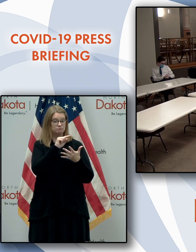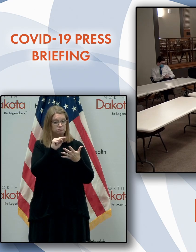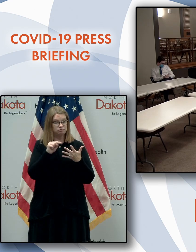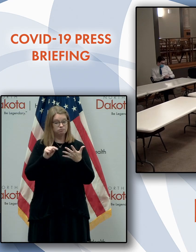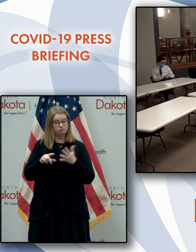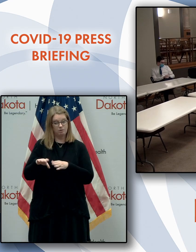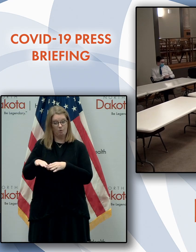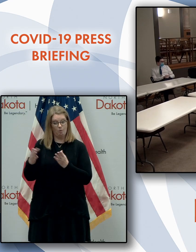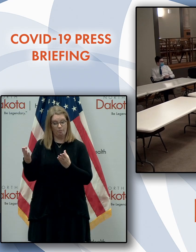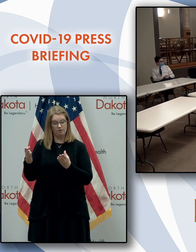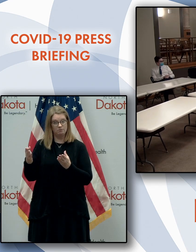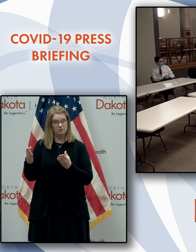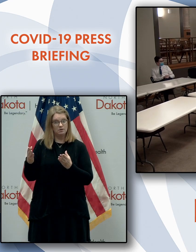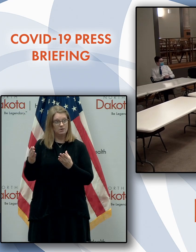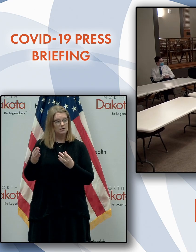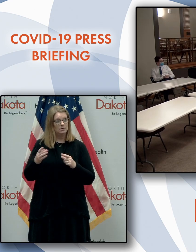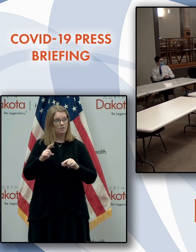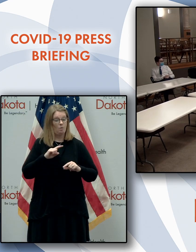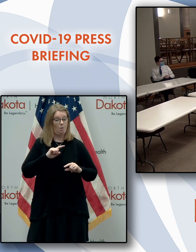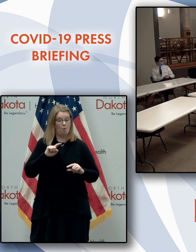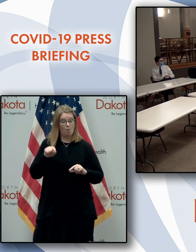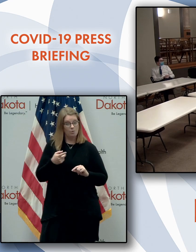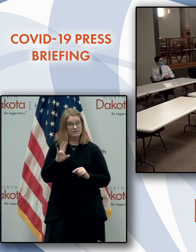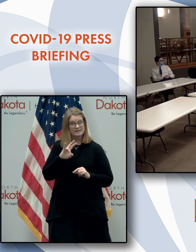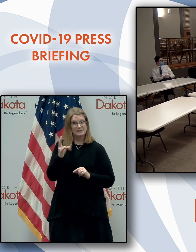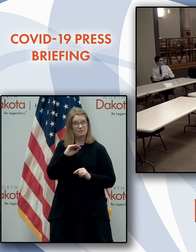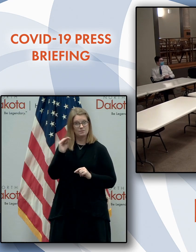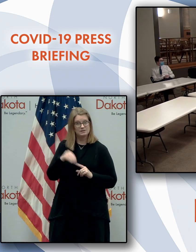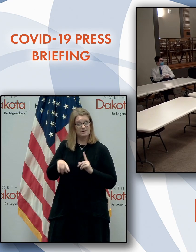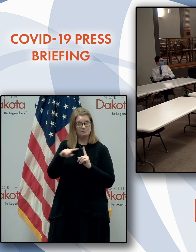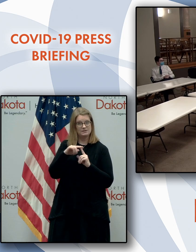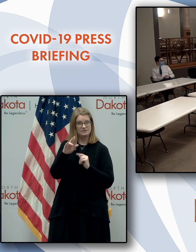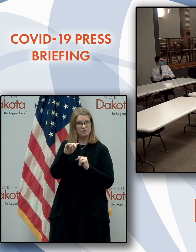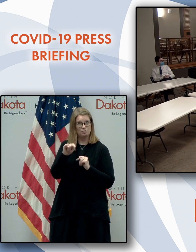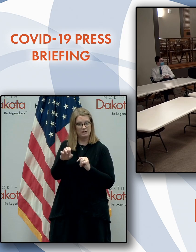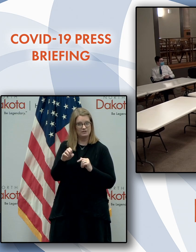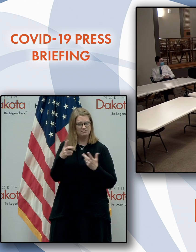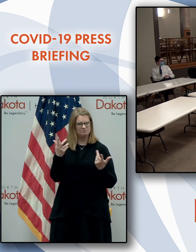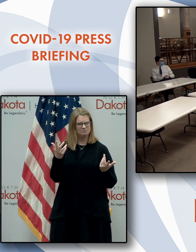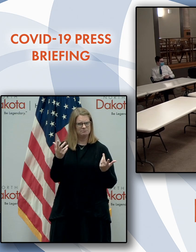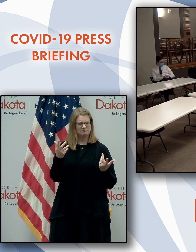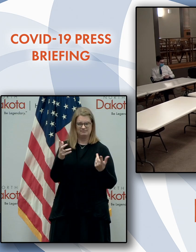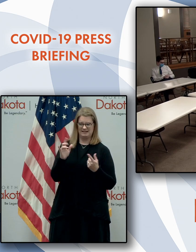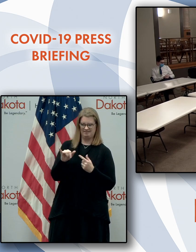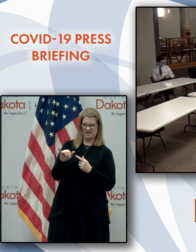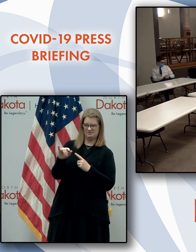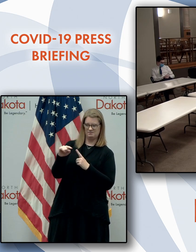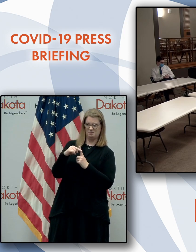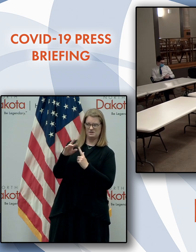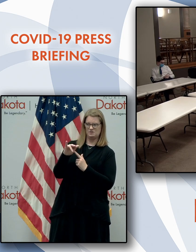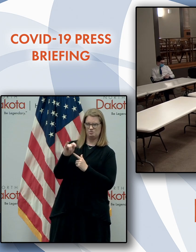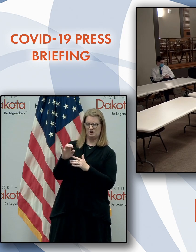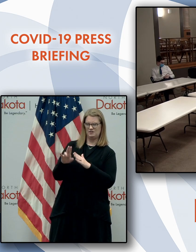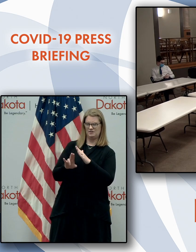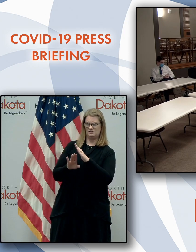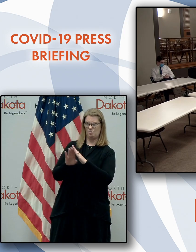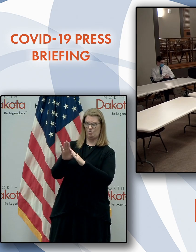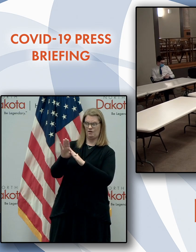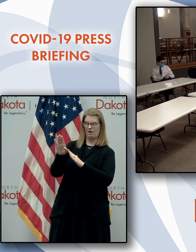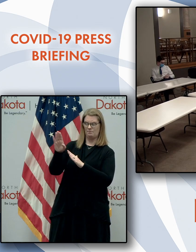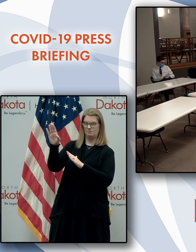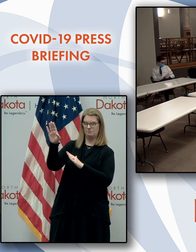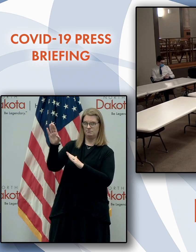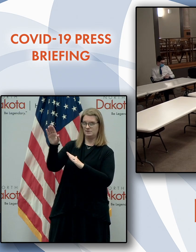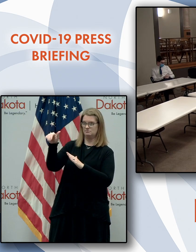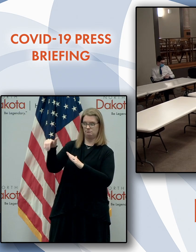open despite having only a 7% positivity rate. That positivity rate is going up.